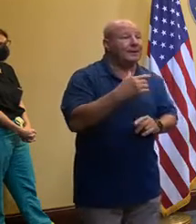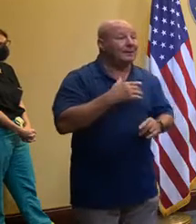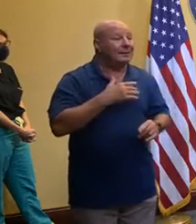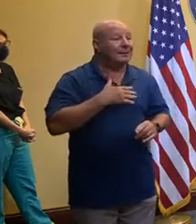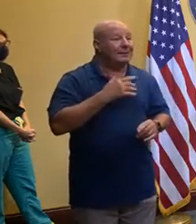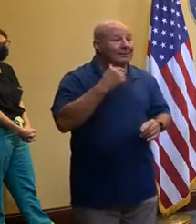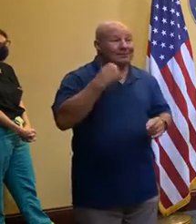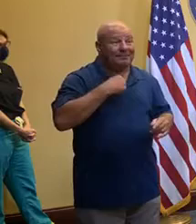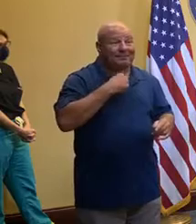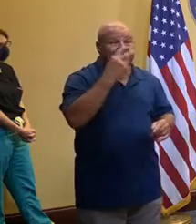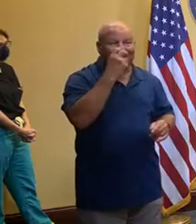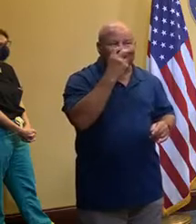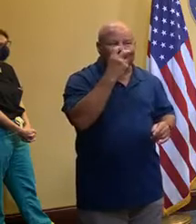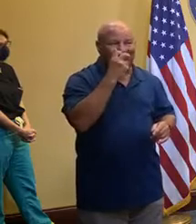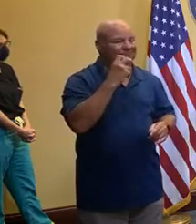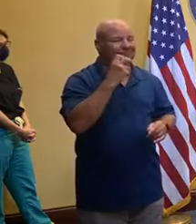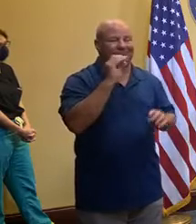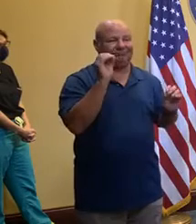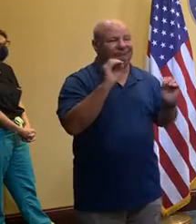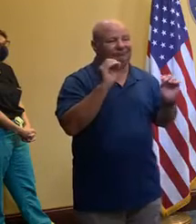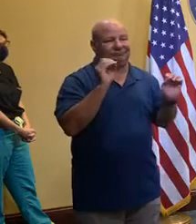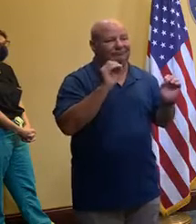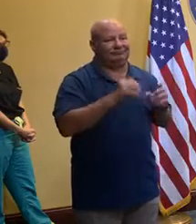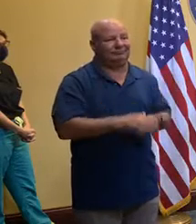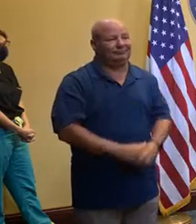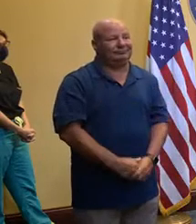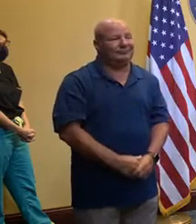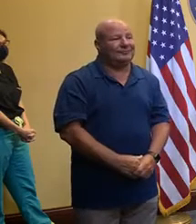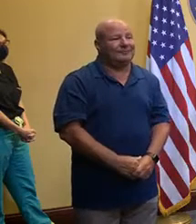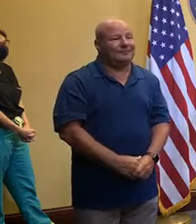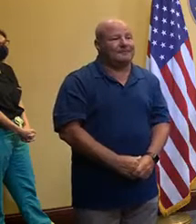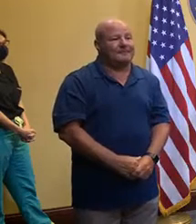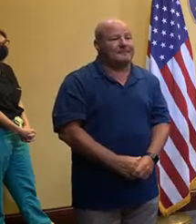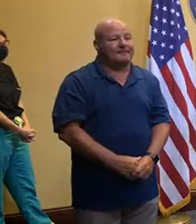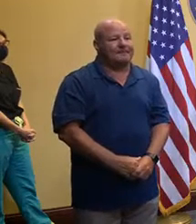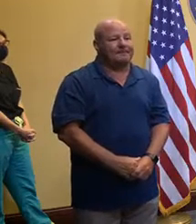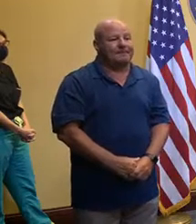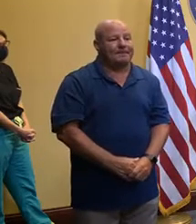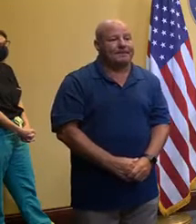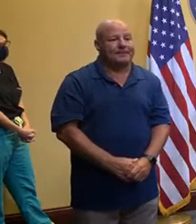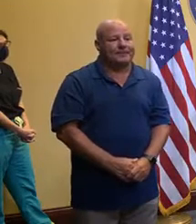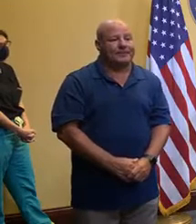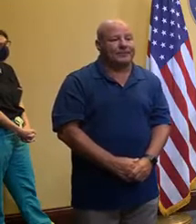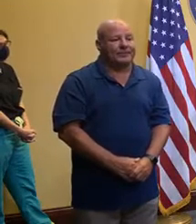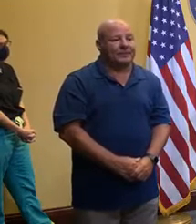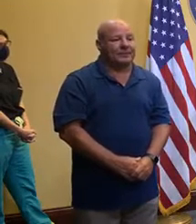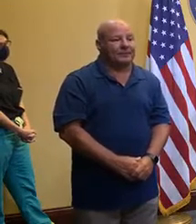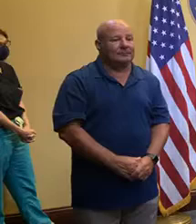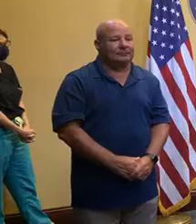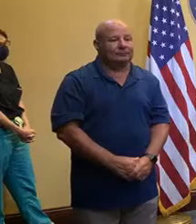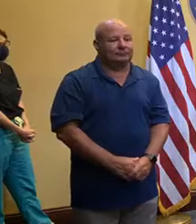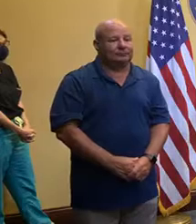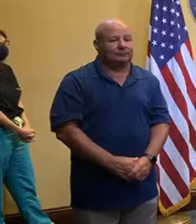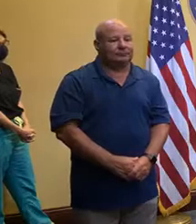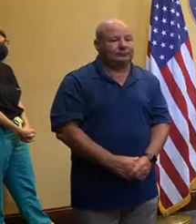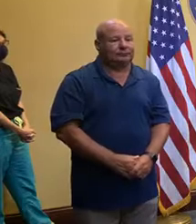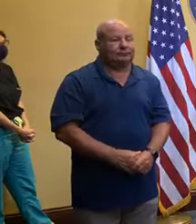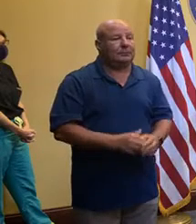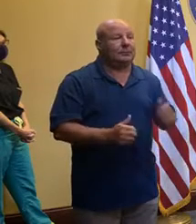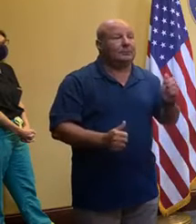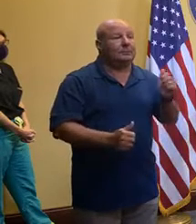mind about that. And so, the biggest bucket of